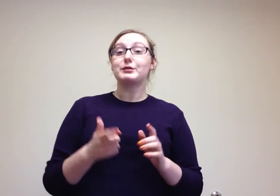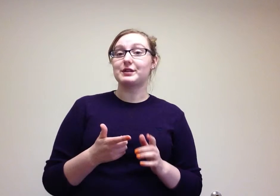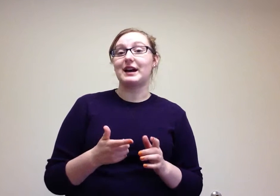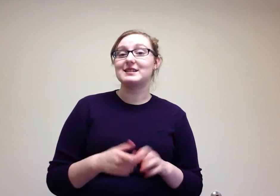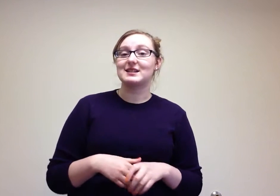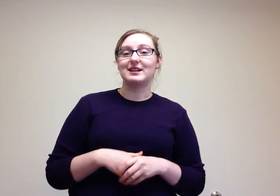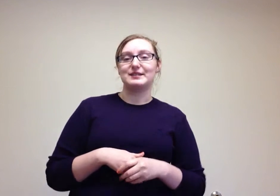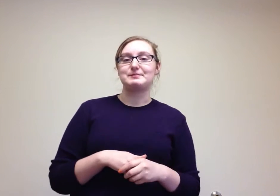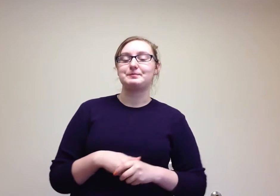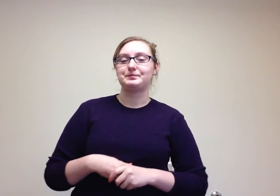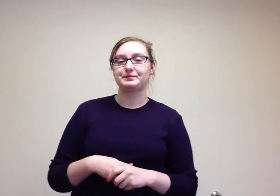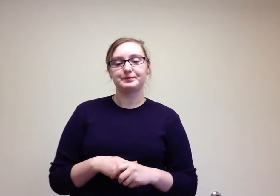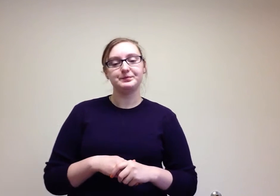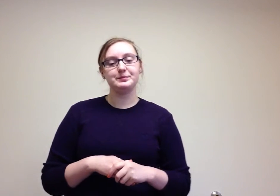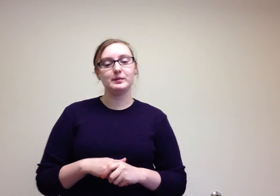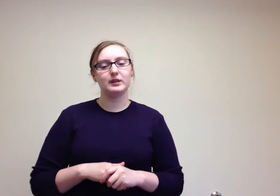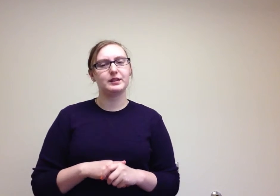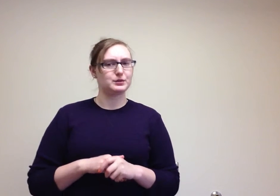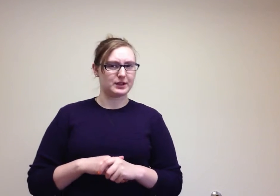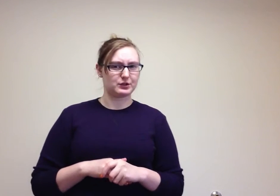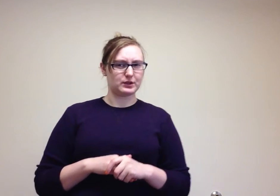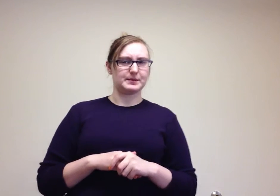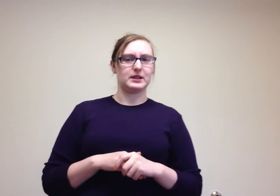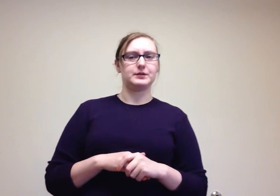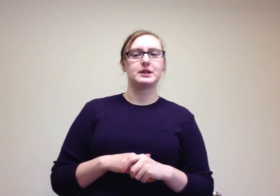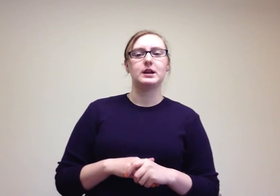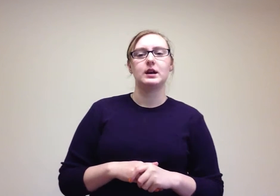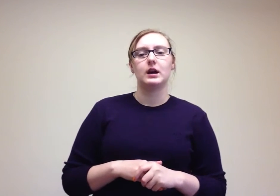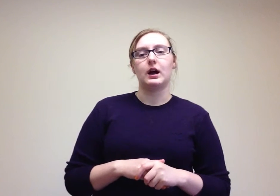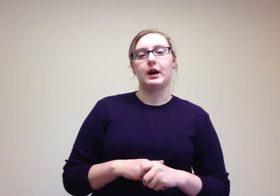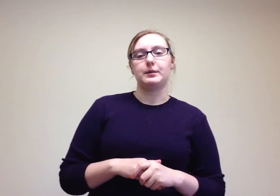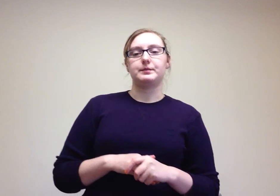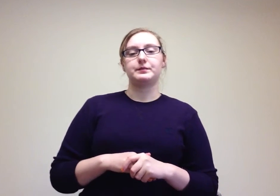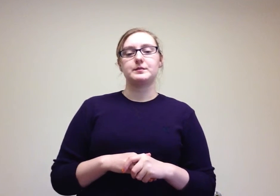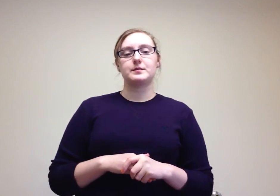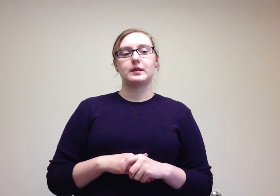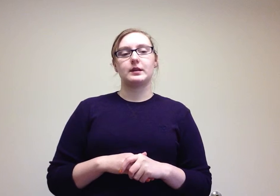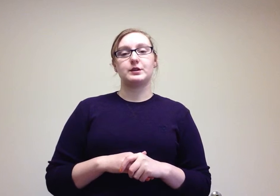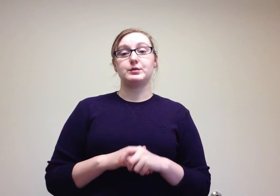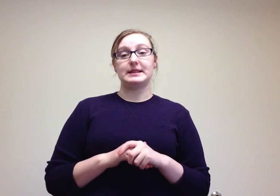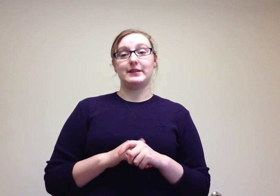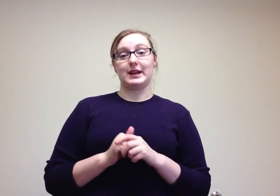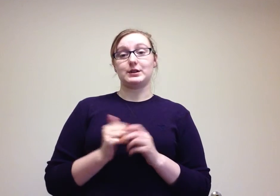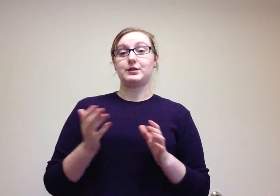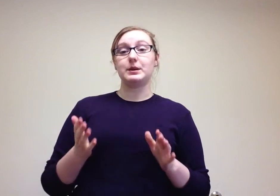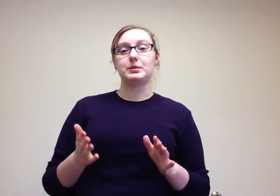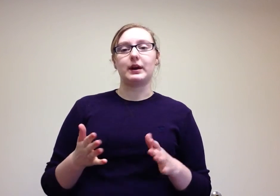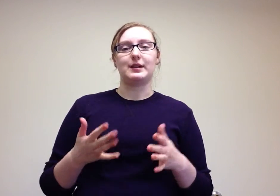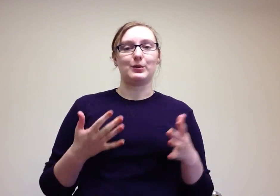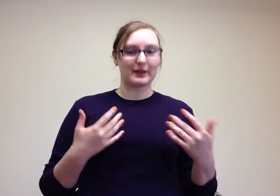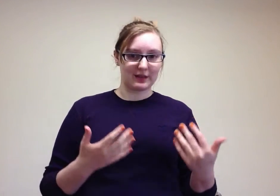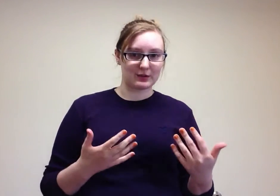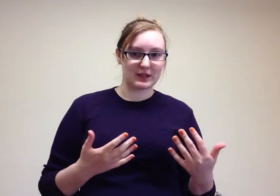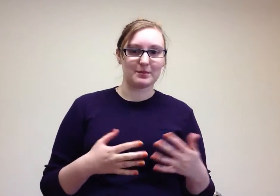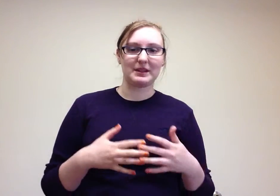for that. They don't take the drugs themselves. They're too busy giving it out to other people, and why do they not take it? Because